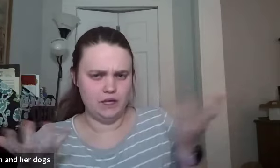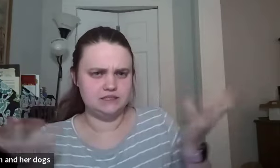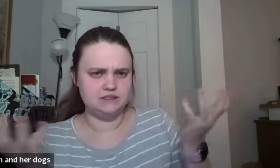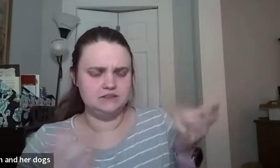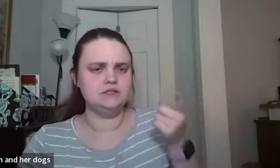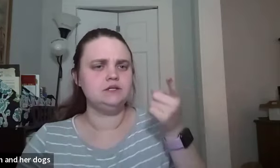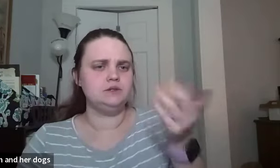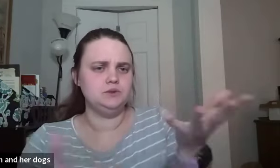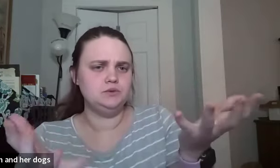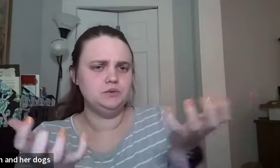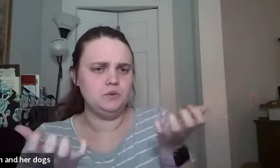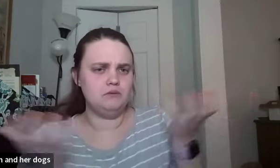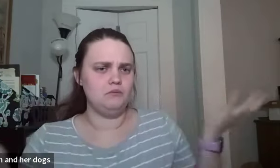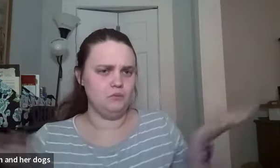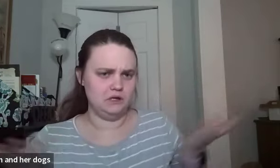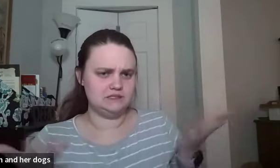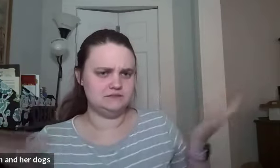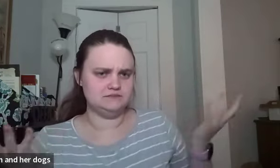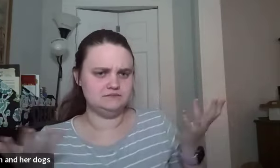What? You want what?